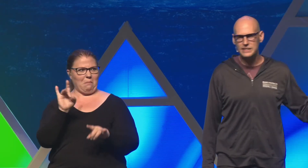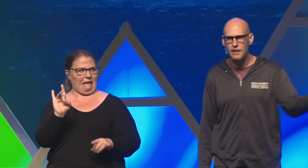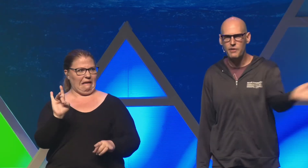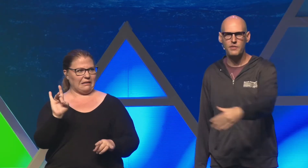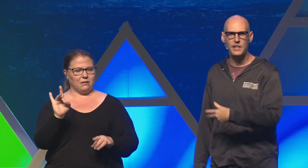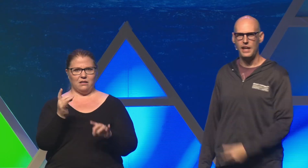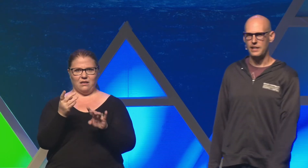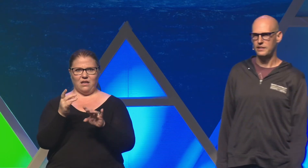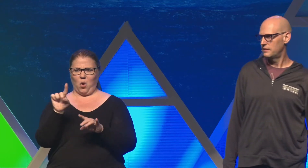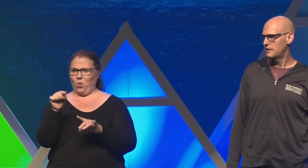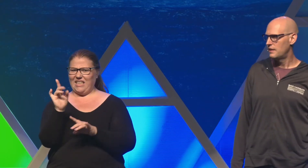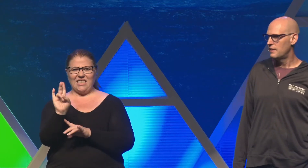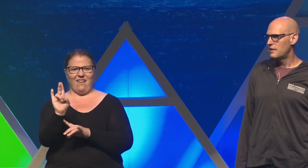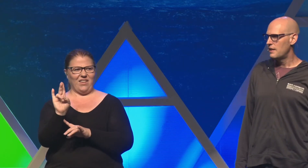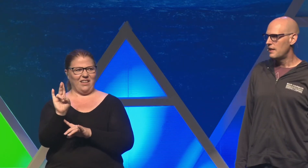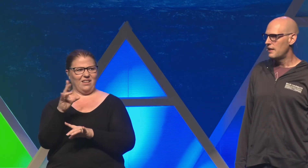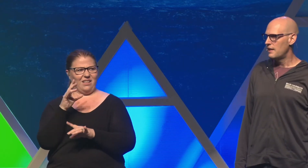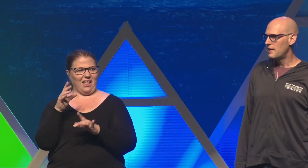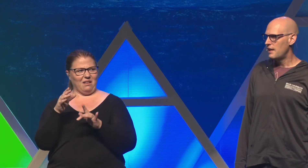out 7 of the 8.